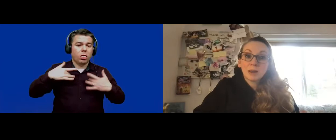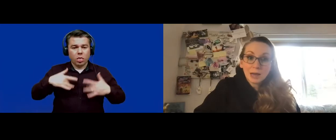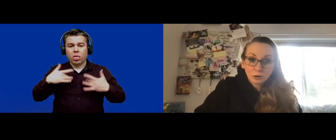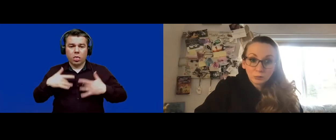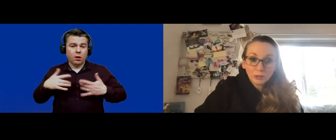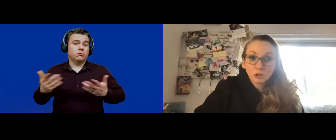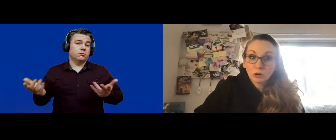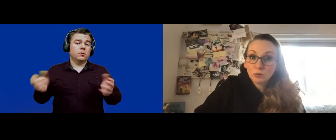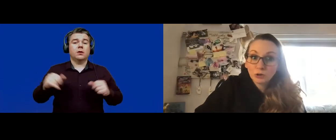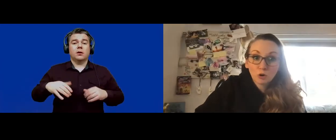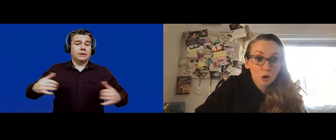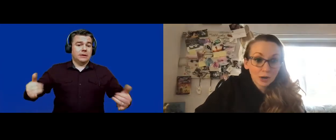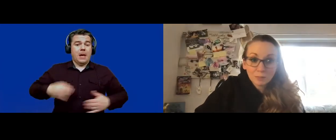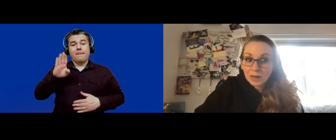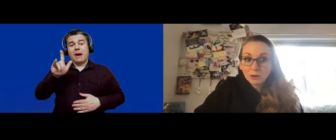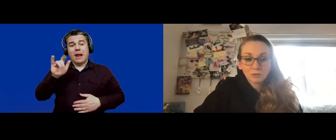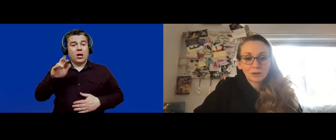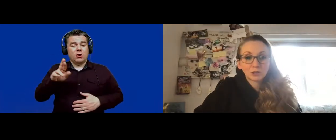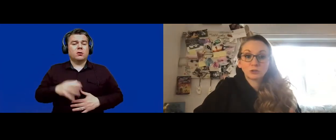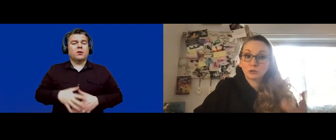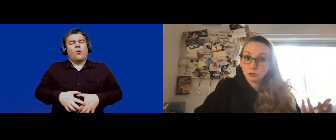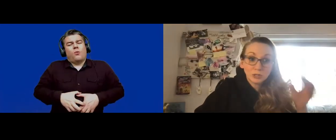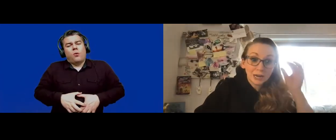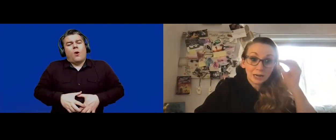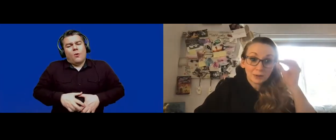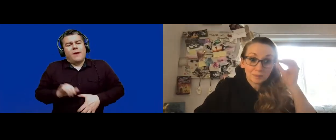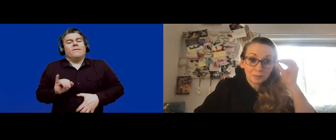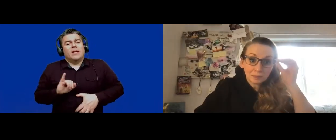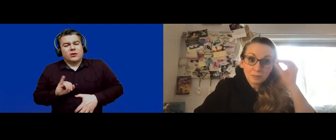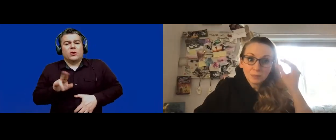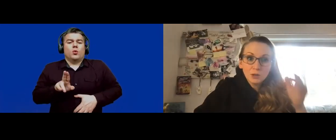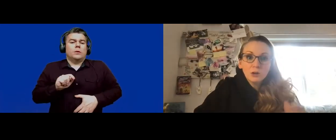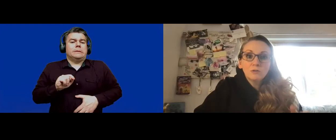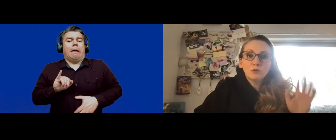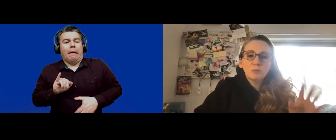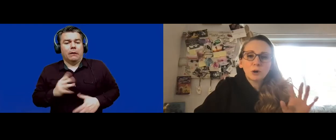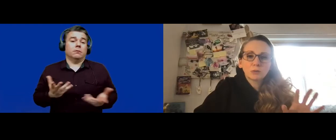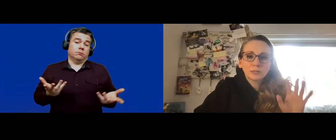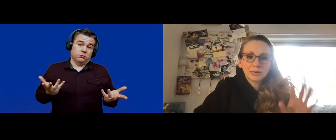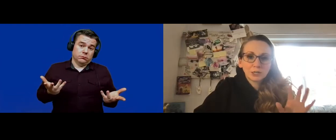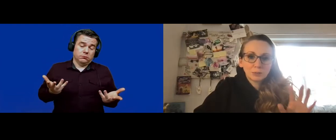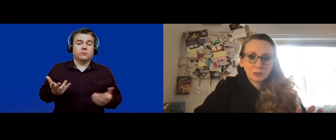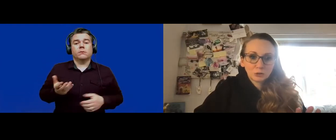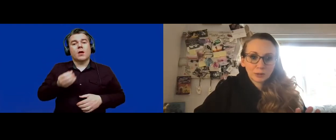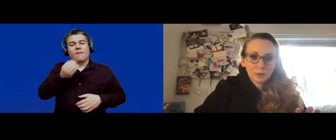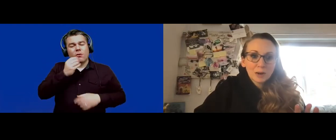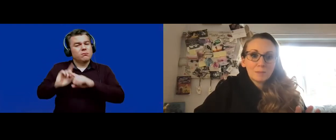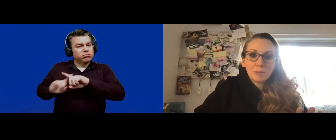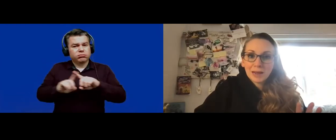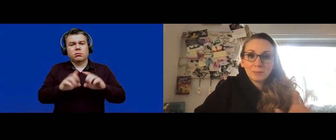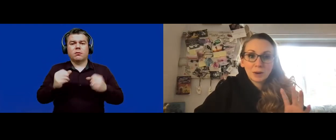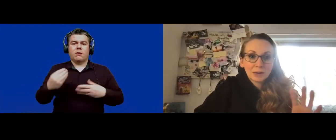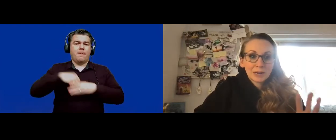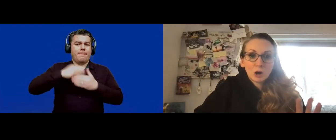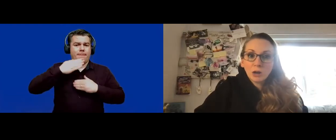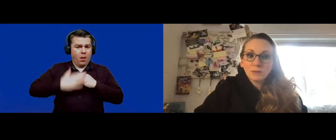in the bladder, we struggle with chronic bladder infections or UTI. Food particles get into the bloodstream